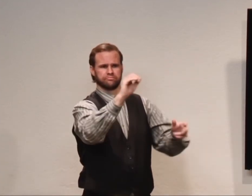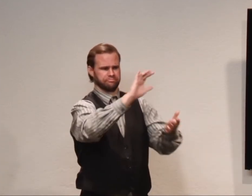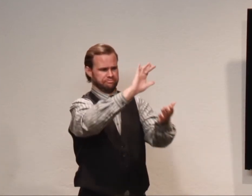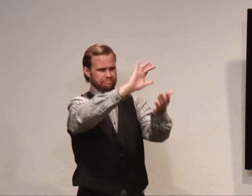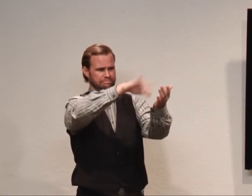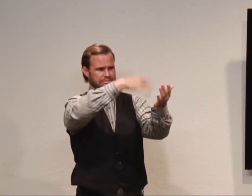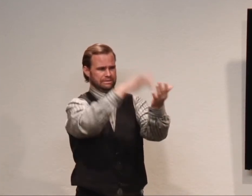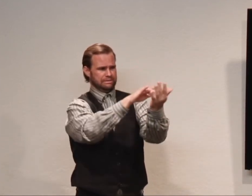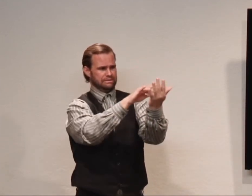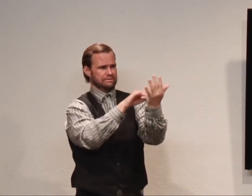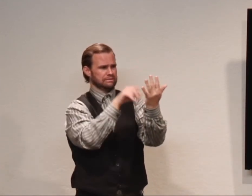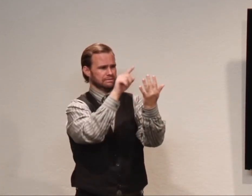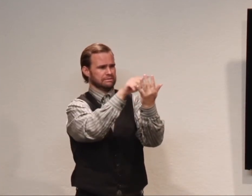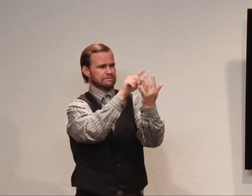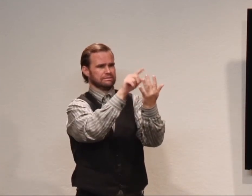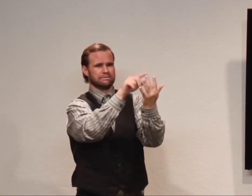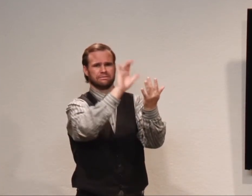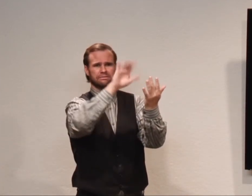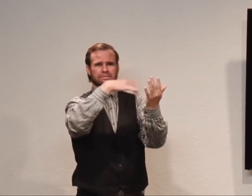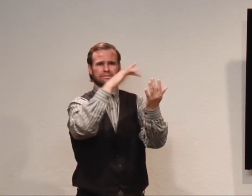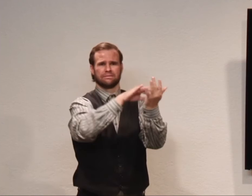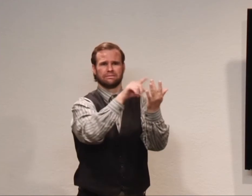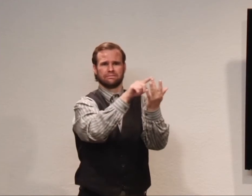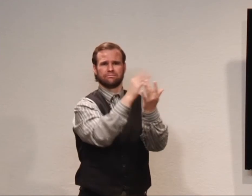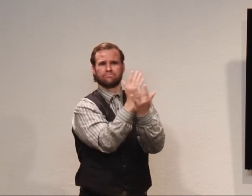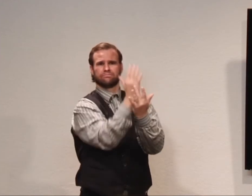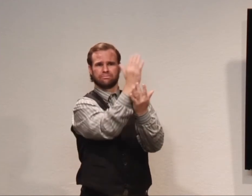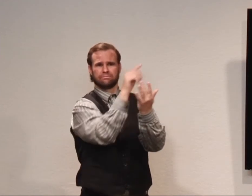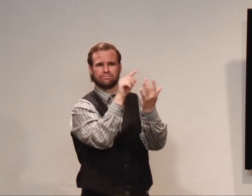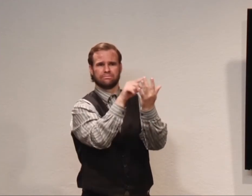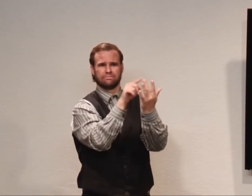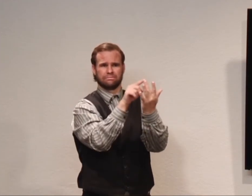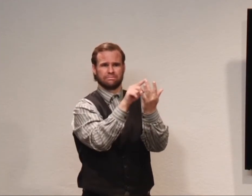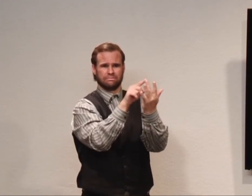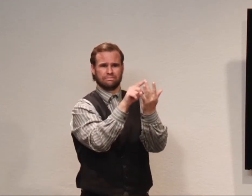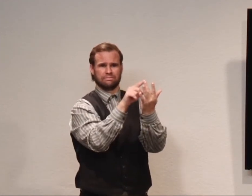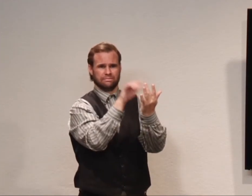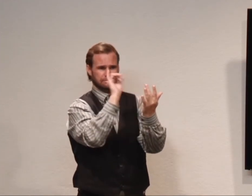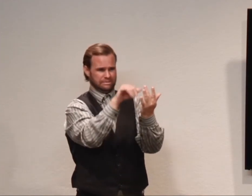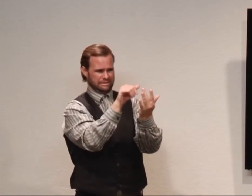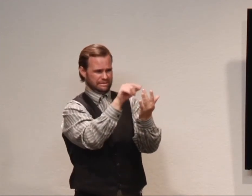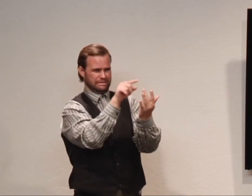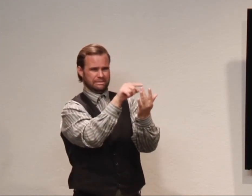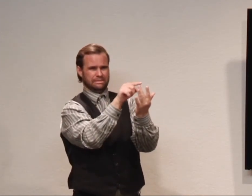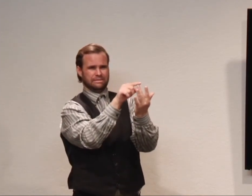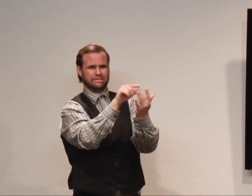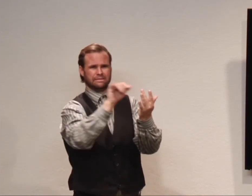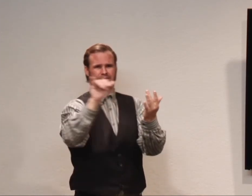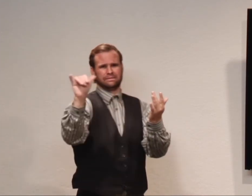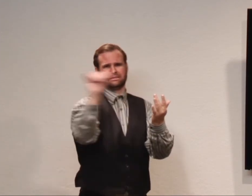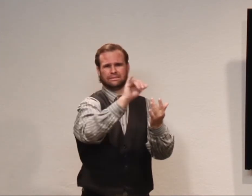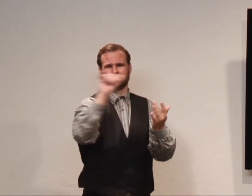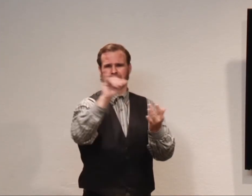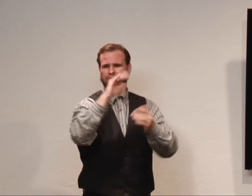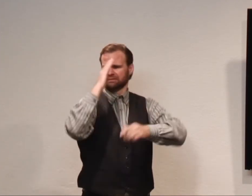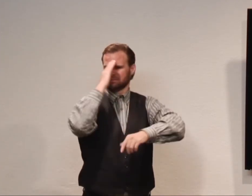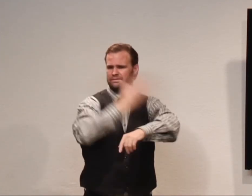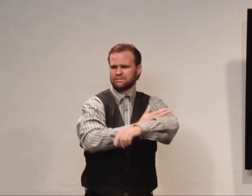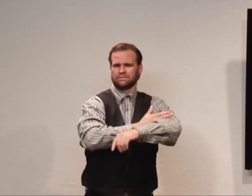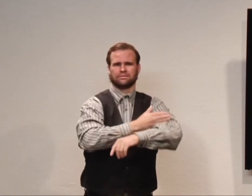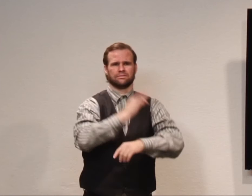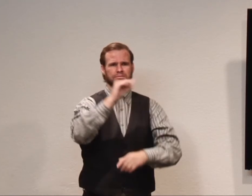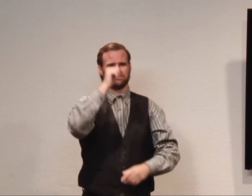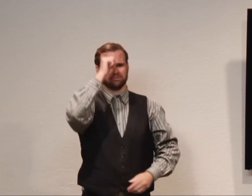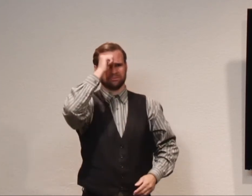Verse 13, "And in the midst of the seven lampstands, one like unto the Son of Man, clothed with a